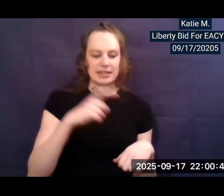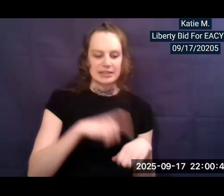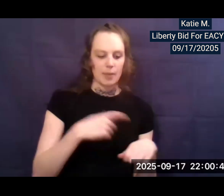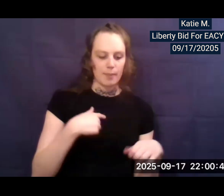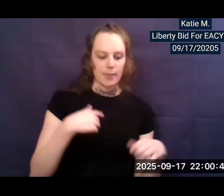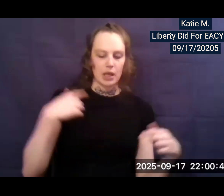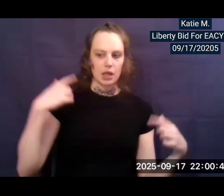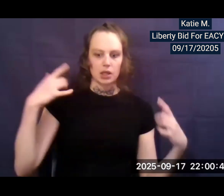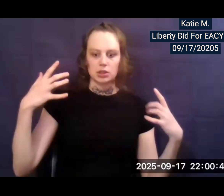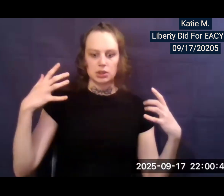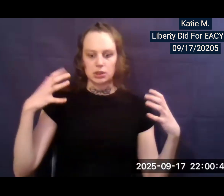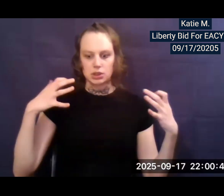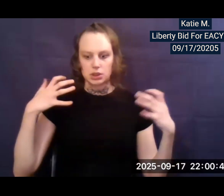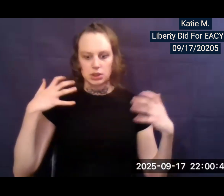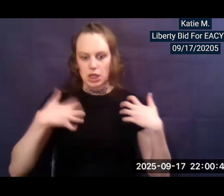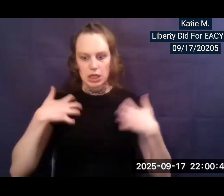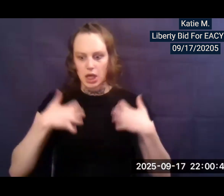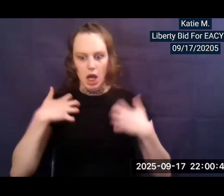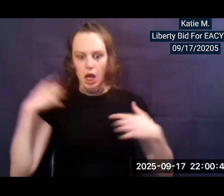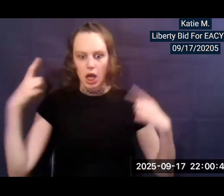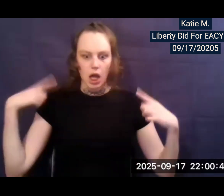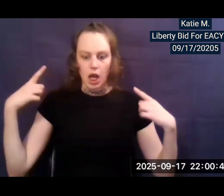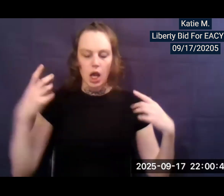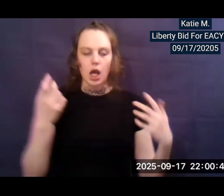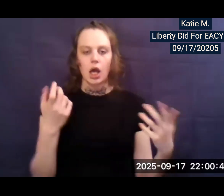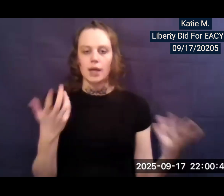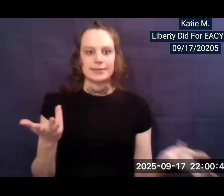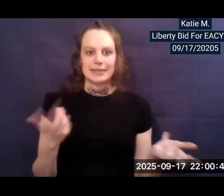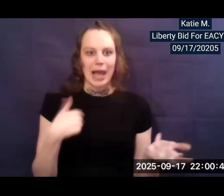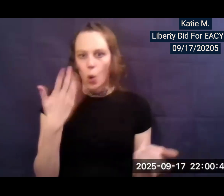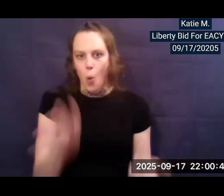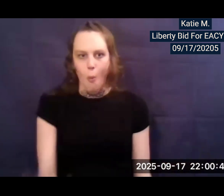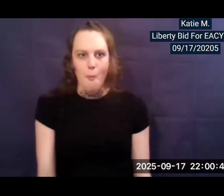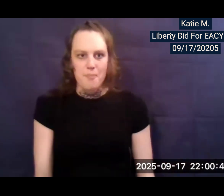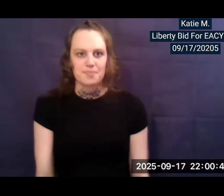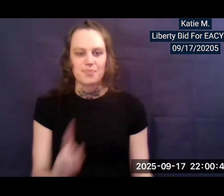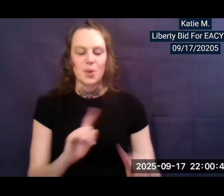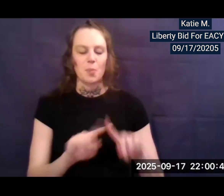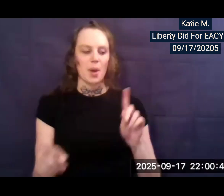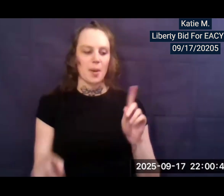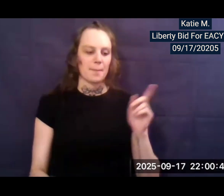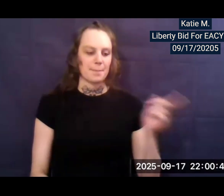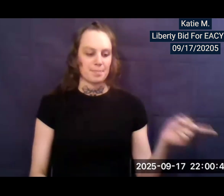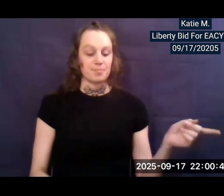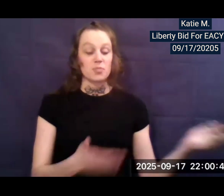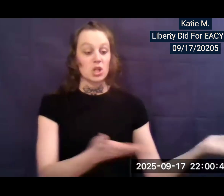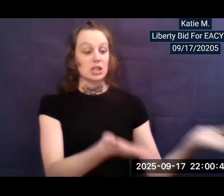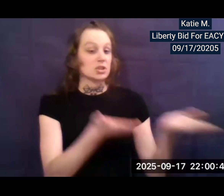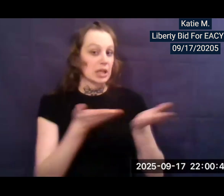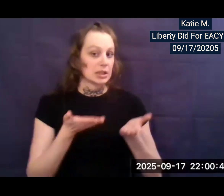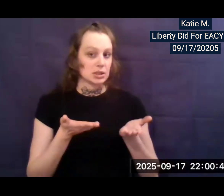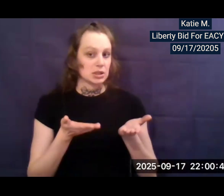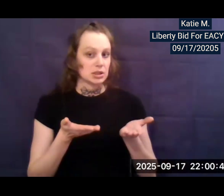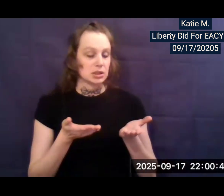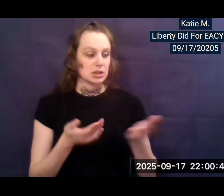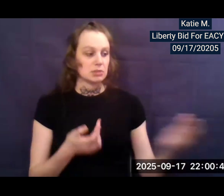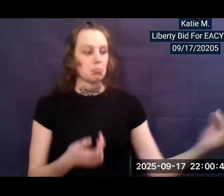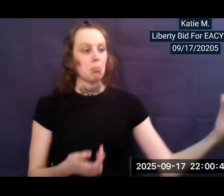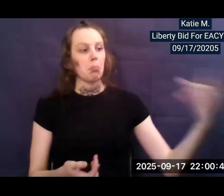first year of sobriety, or I don't know. But eventually she did suggest like going to like the young people. They